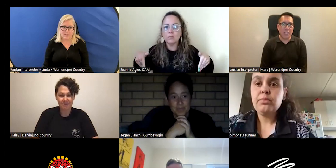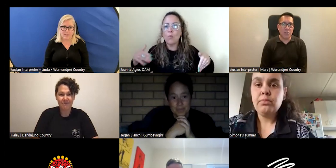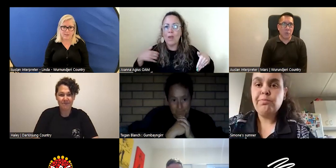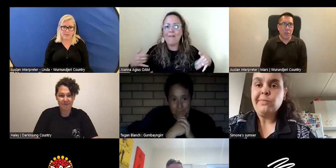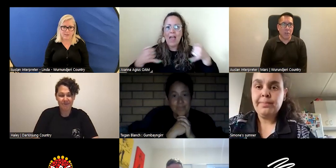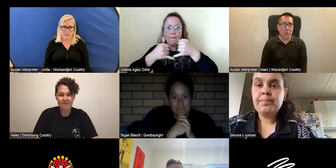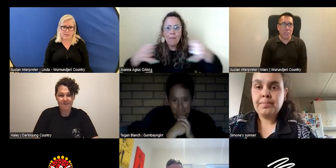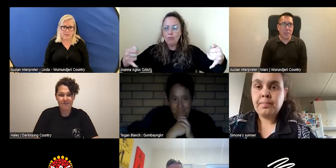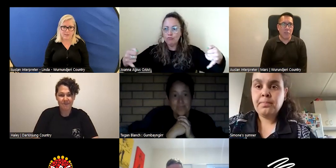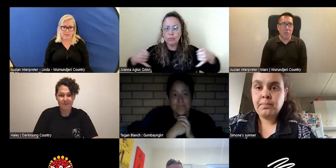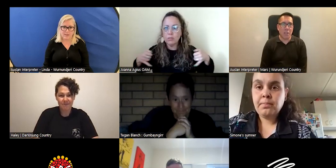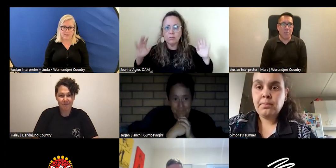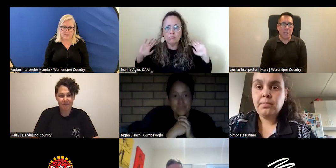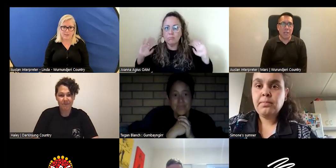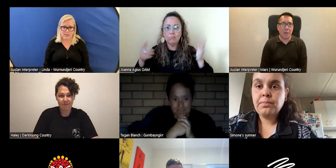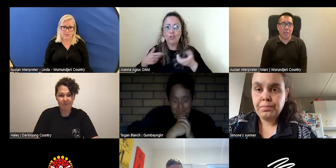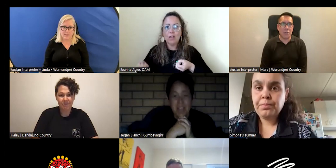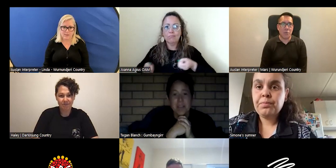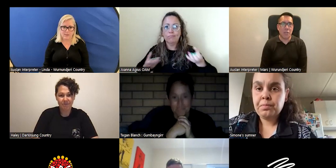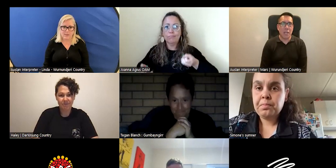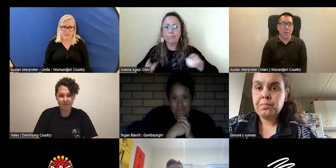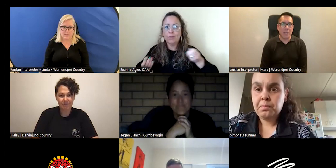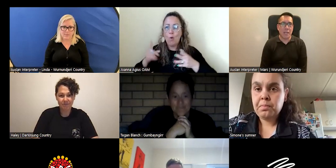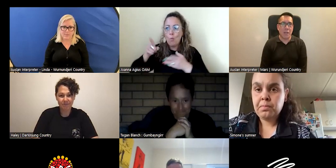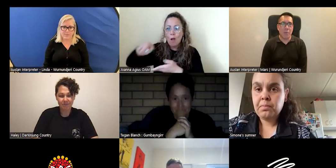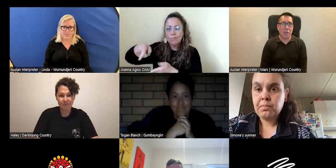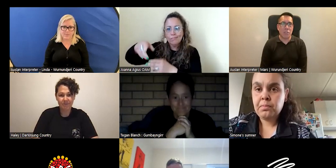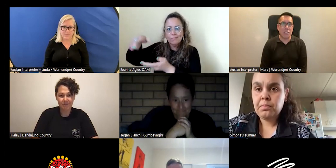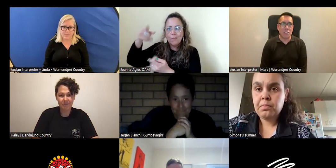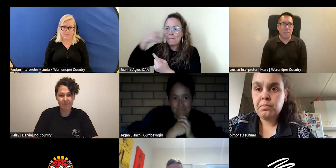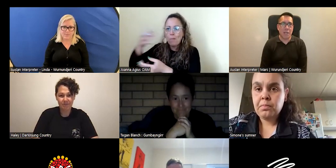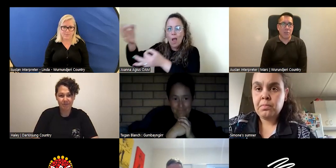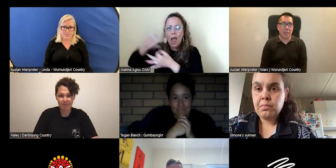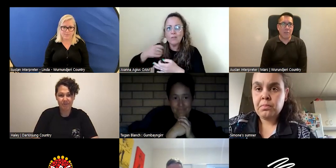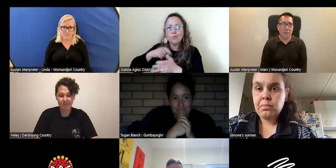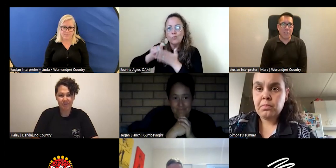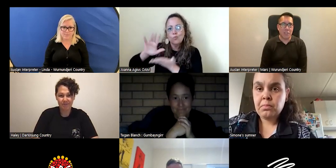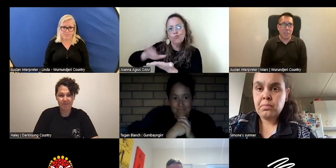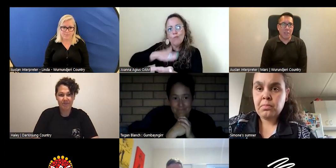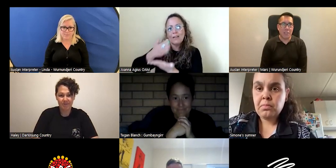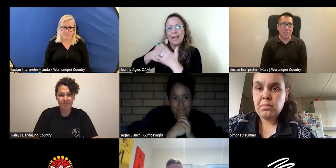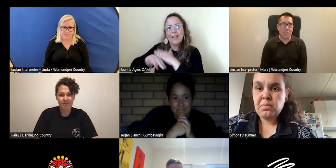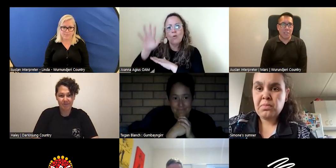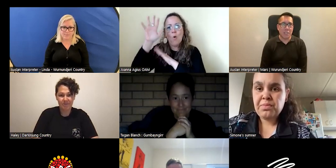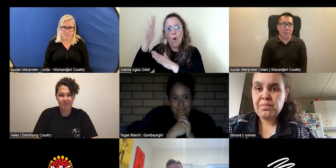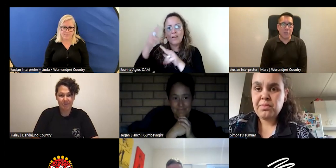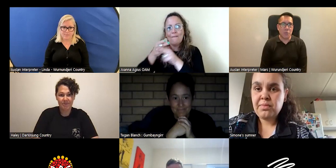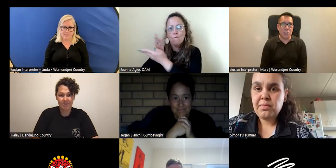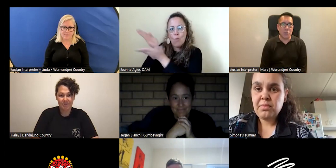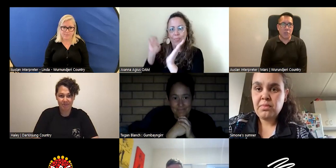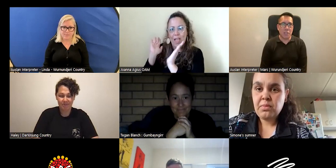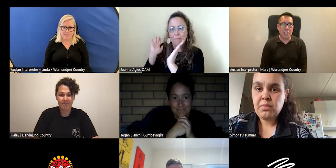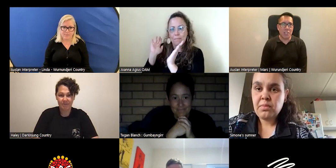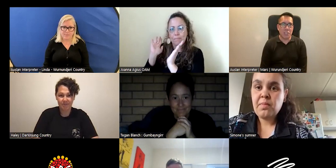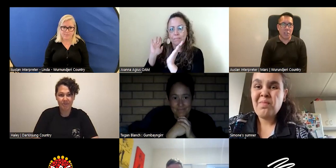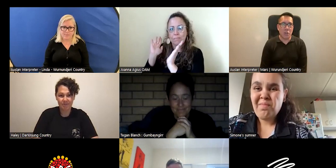on yes or no. We just have to remain completely impartial and maintain our boundaries and just pass on that information. That's it. Because we're just